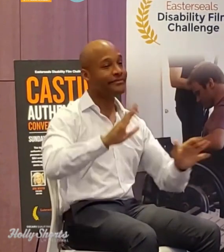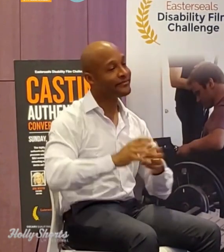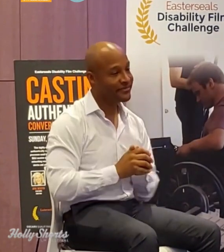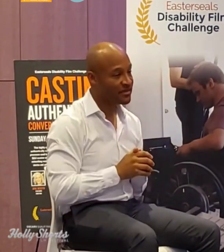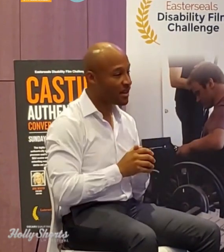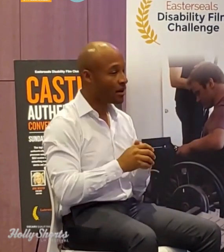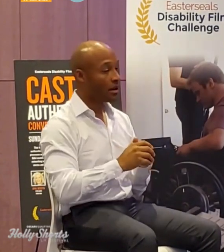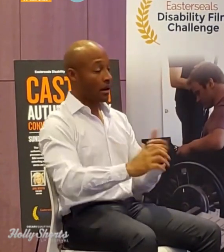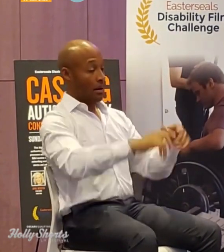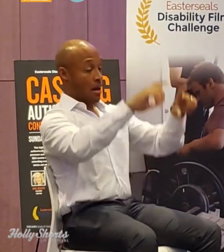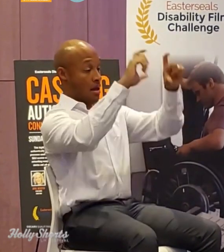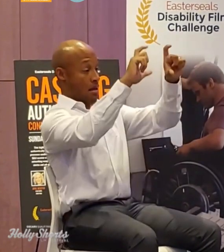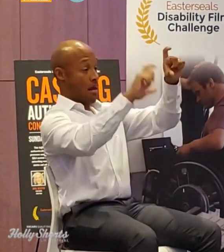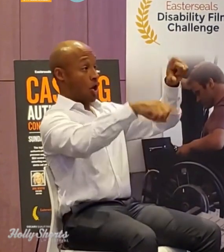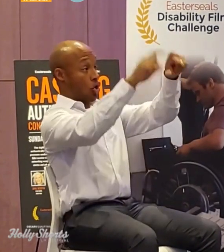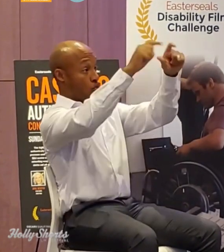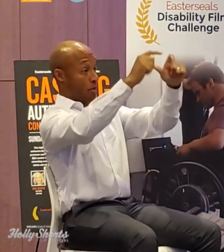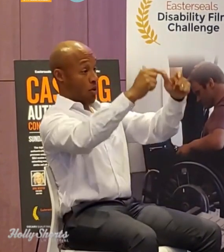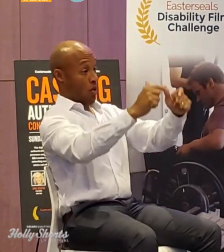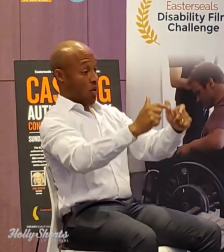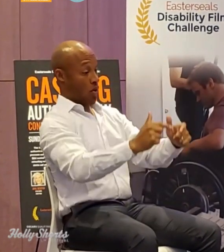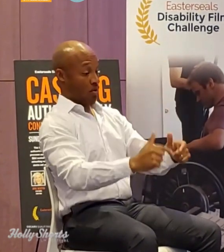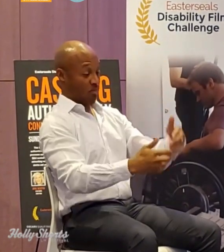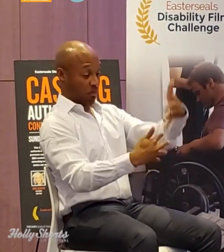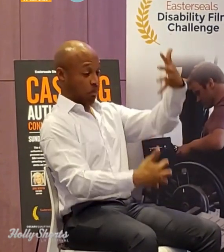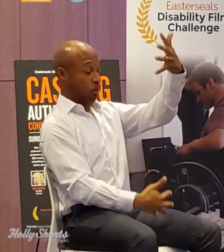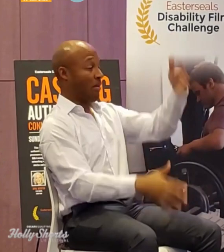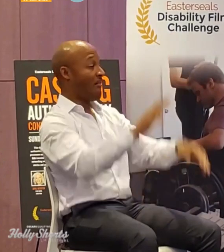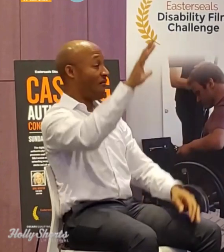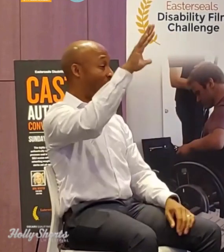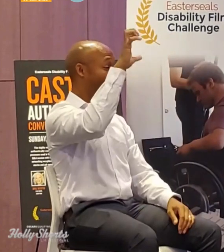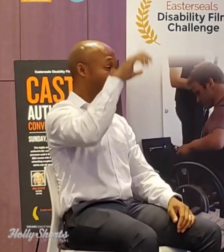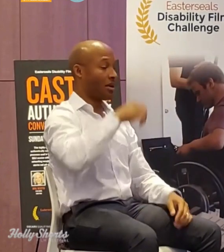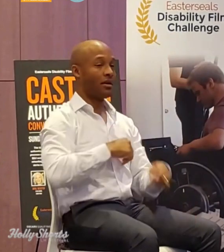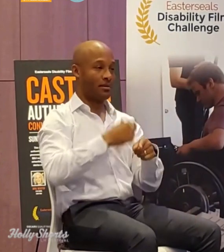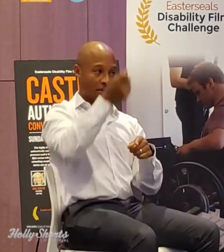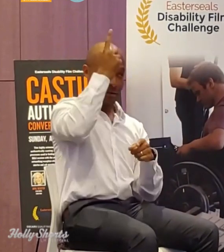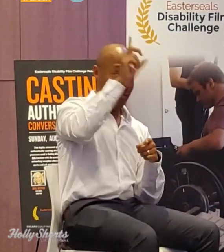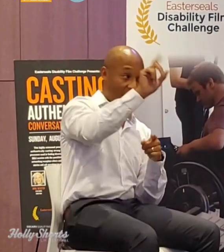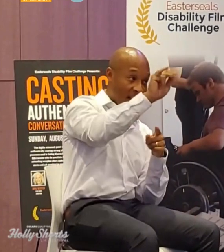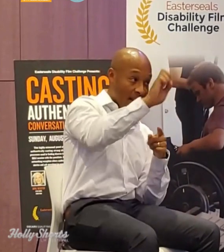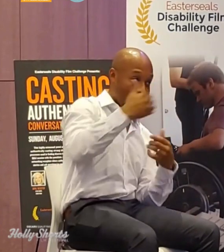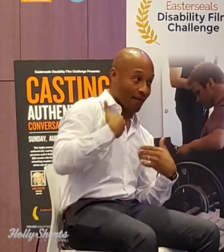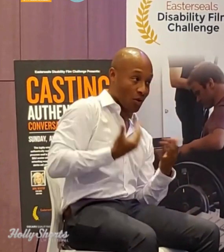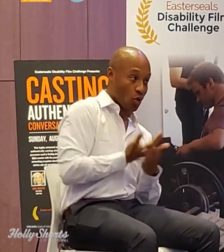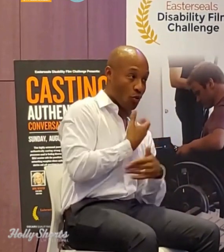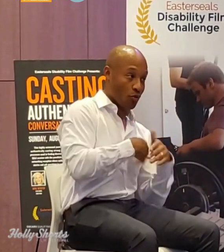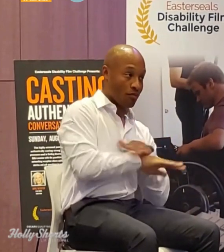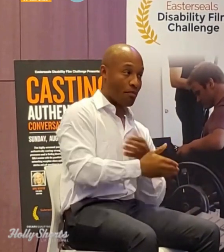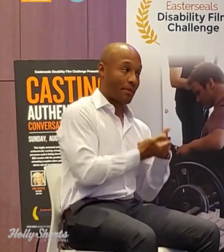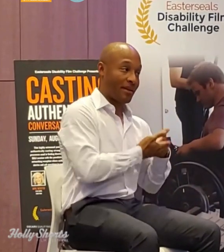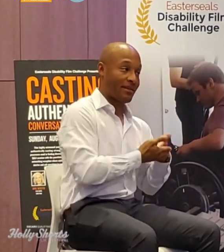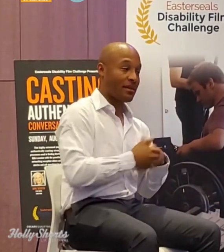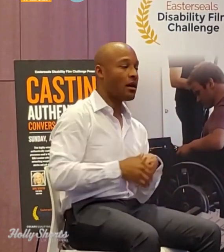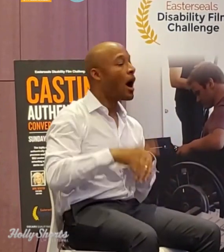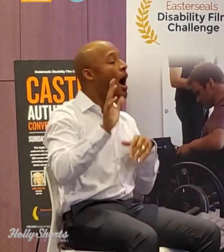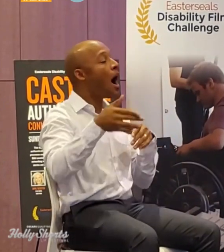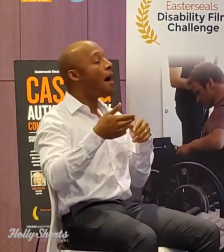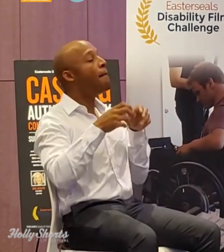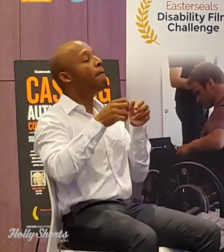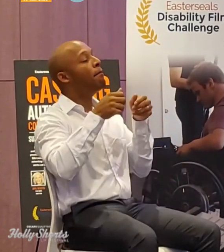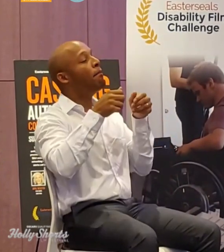500 Facebook groups. With a new baby. Yeah, basically. And then I post in every single group, and that's how I started getting the